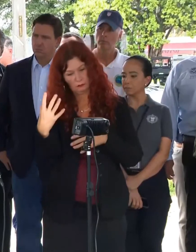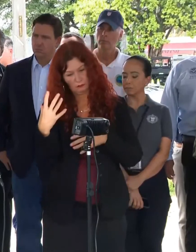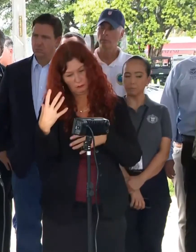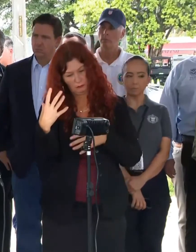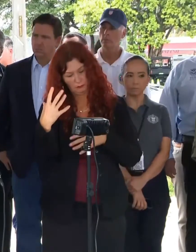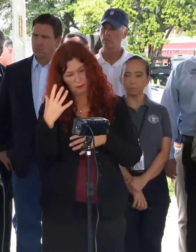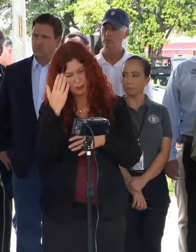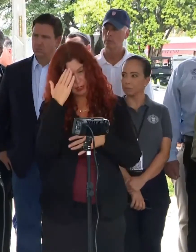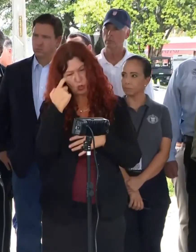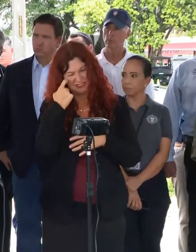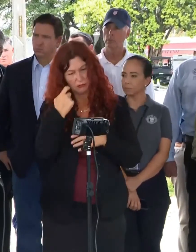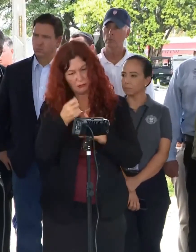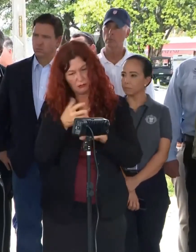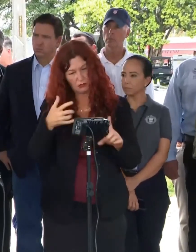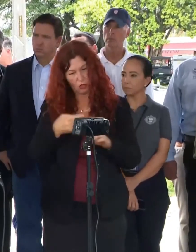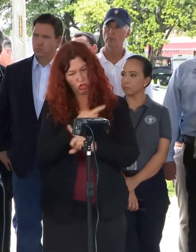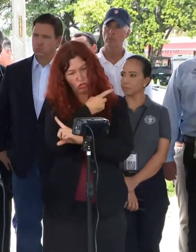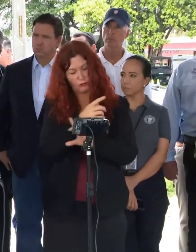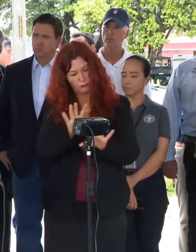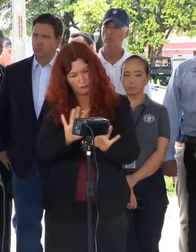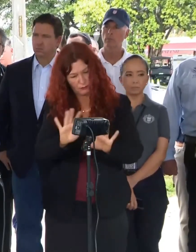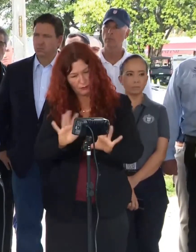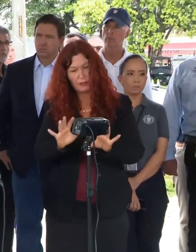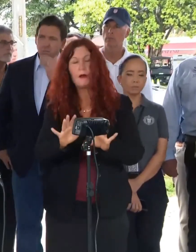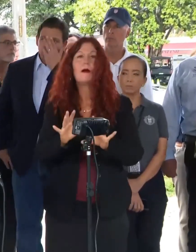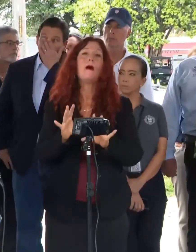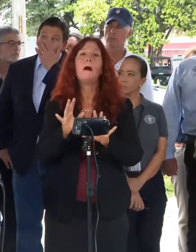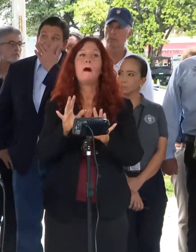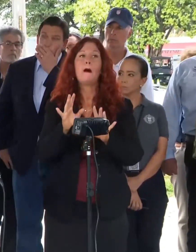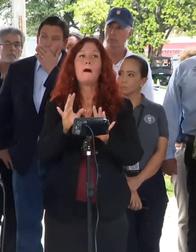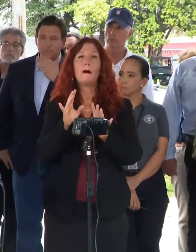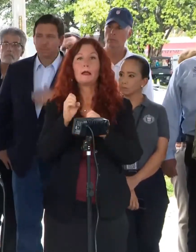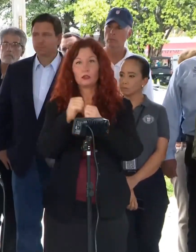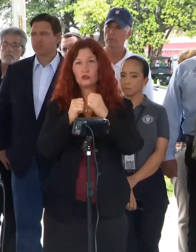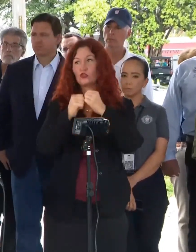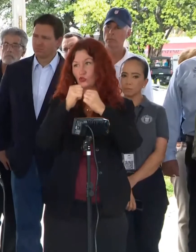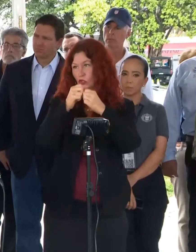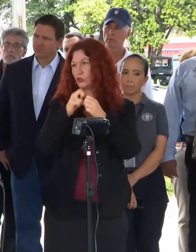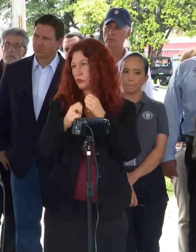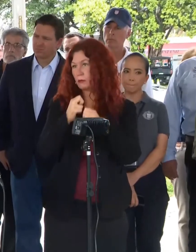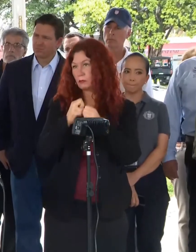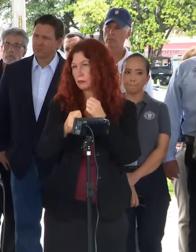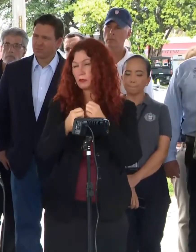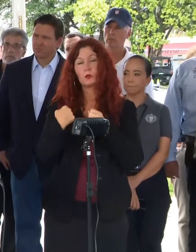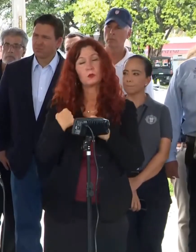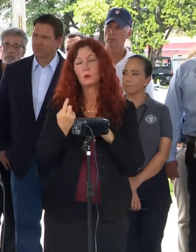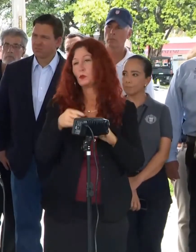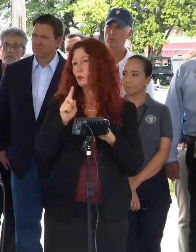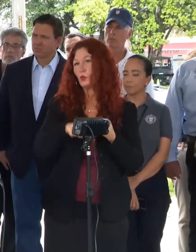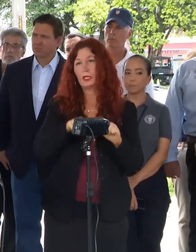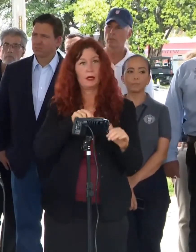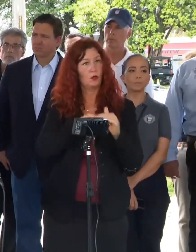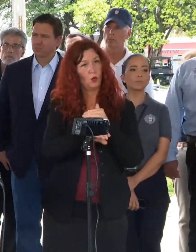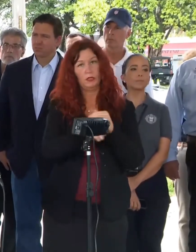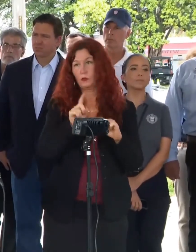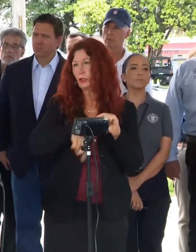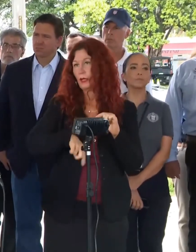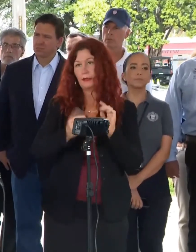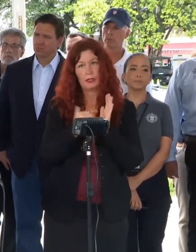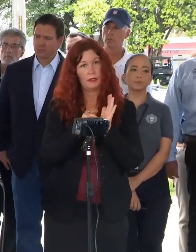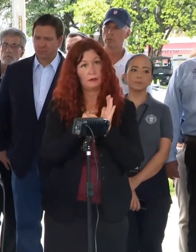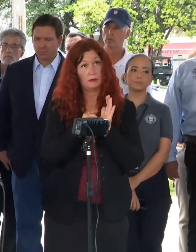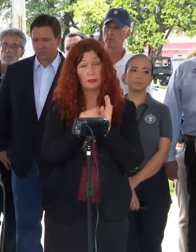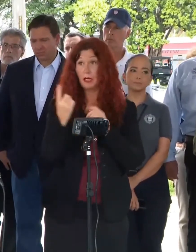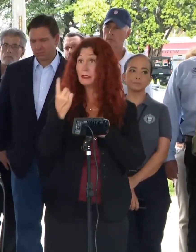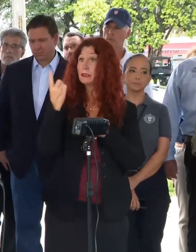of went off topic there. We can't go back in the building. Okay, we have, with our USAR teams, we have structural engineers. We